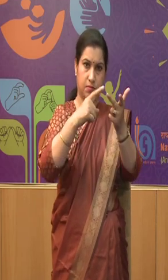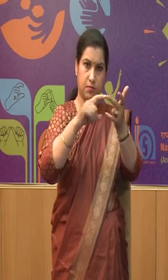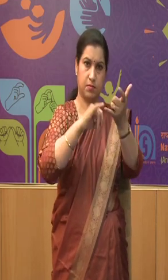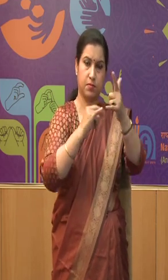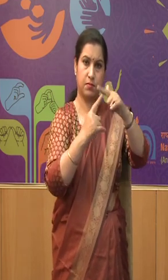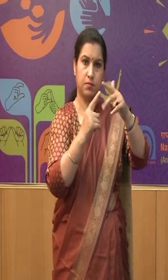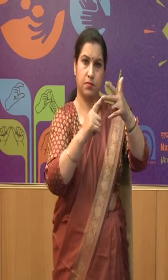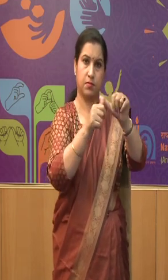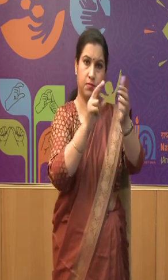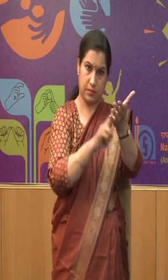before?